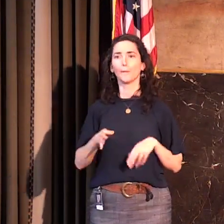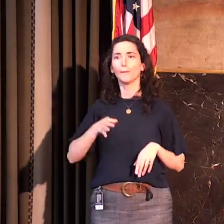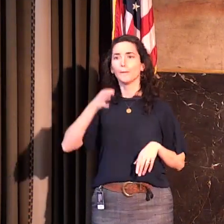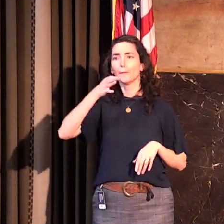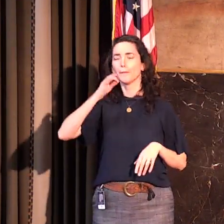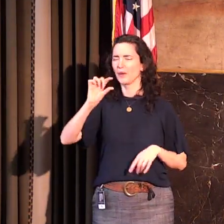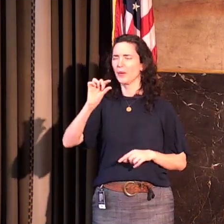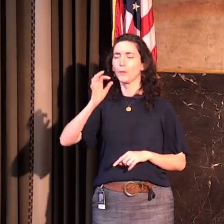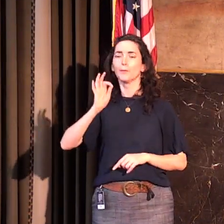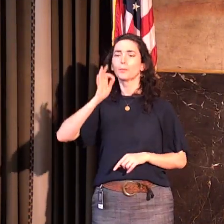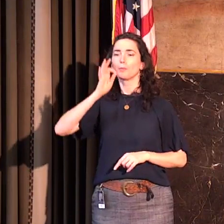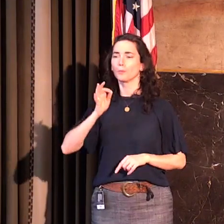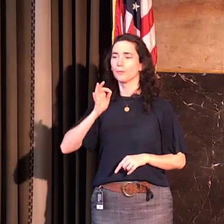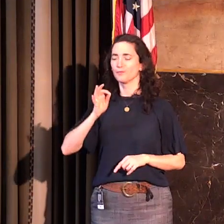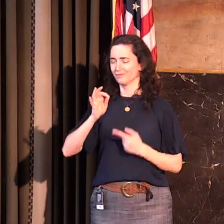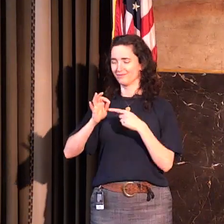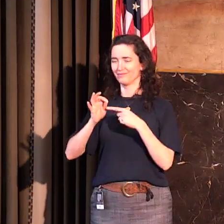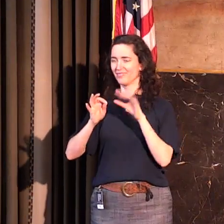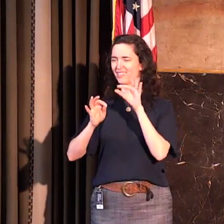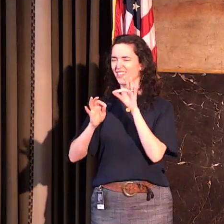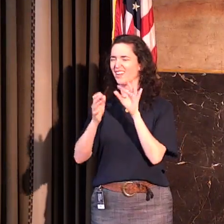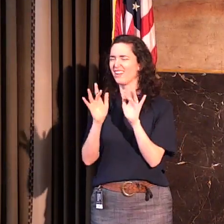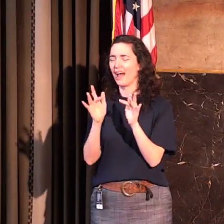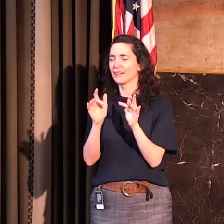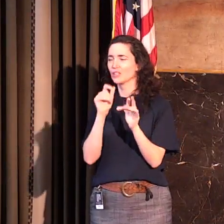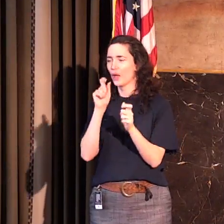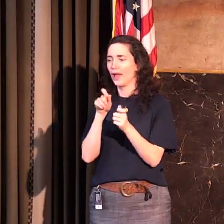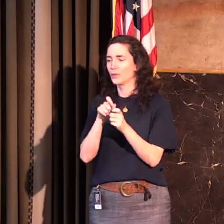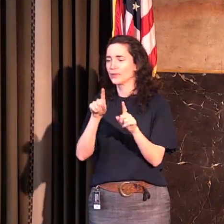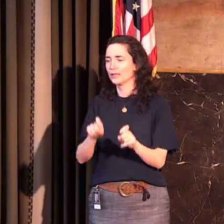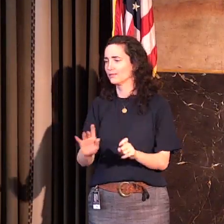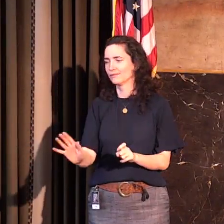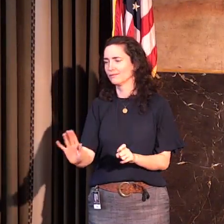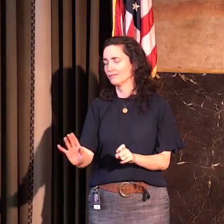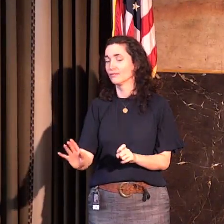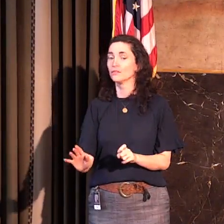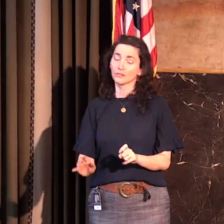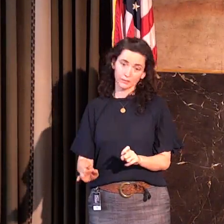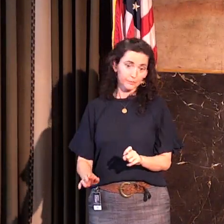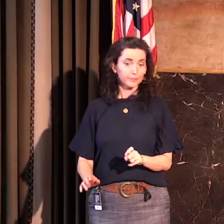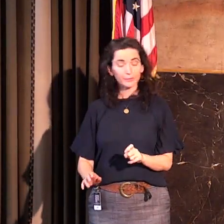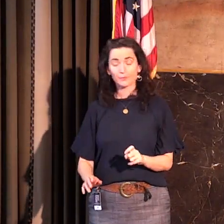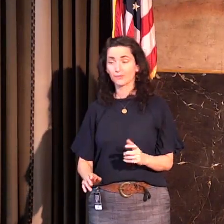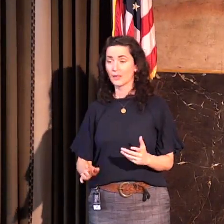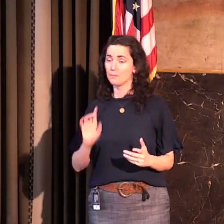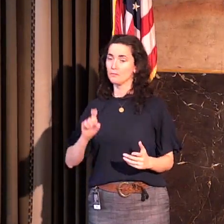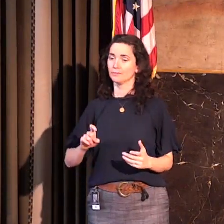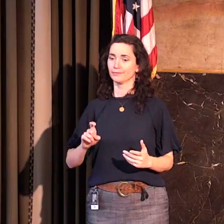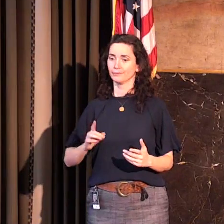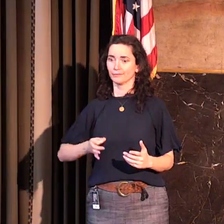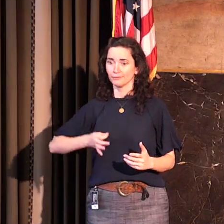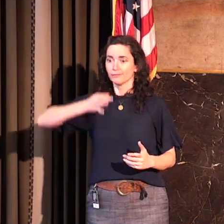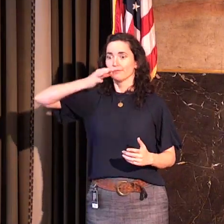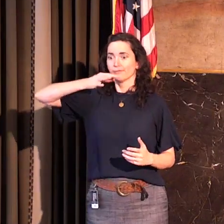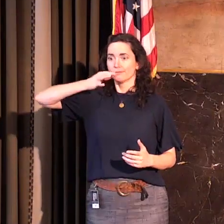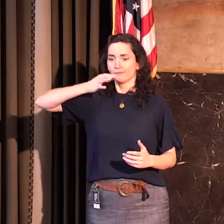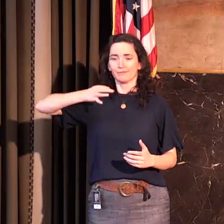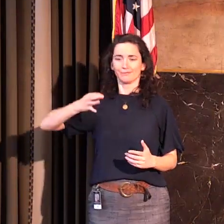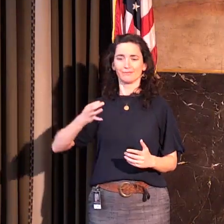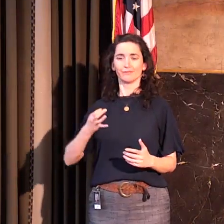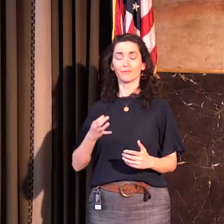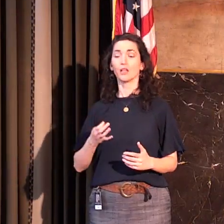inch, you're not going to get enough sample on there to get an accurate test. It is true that the nasal swabs